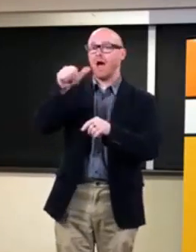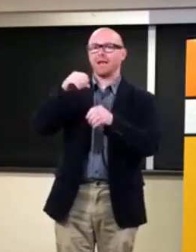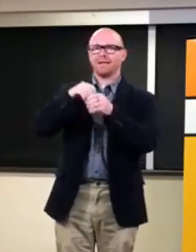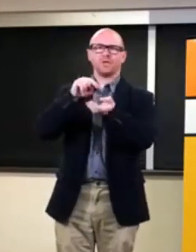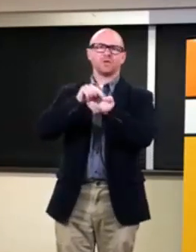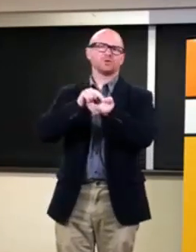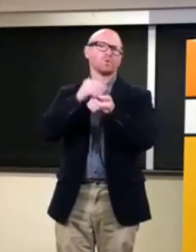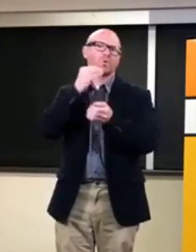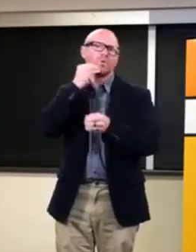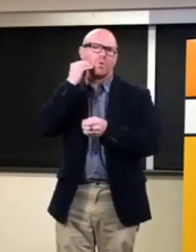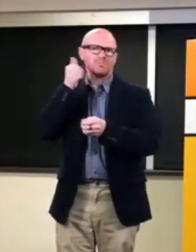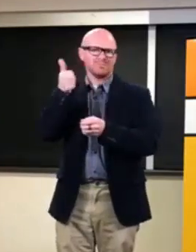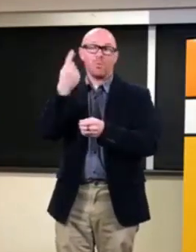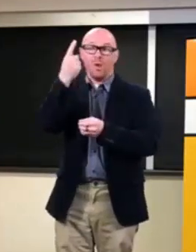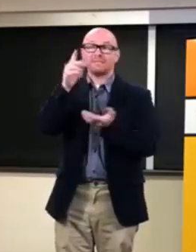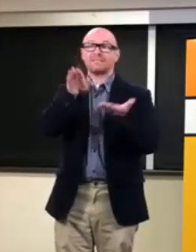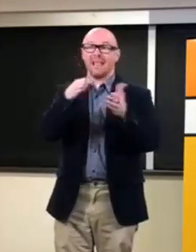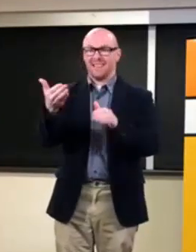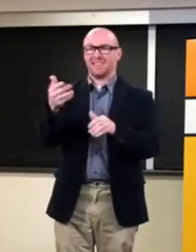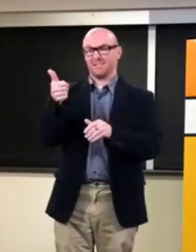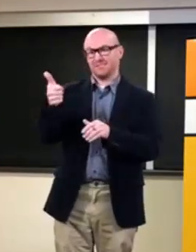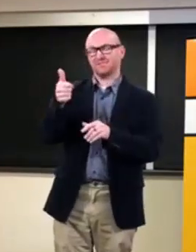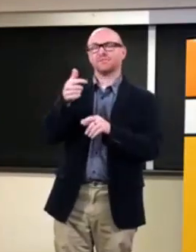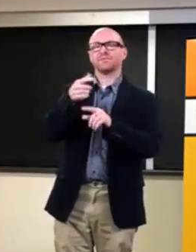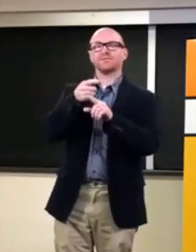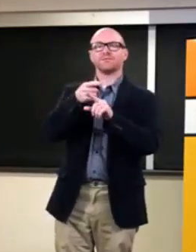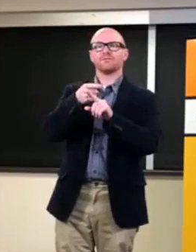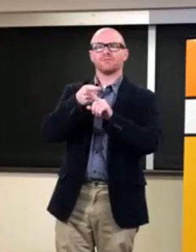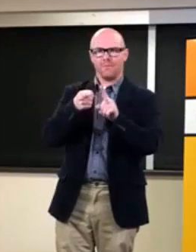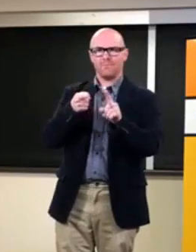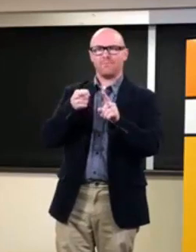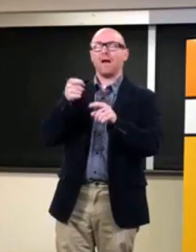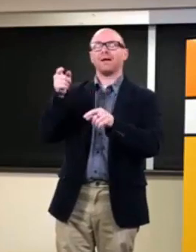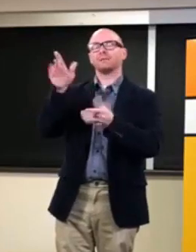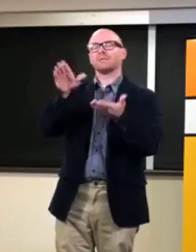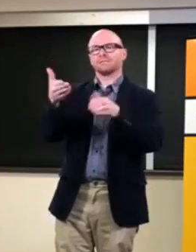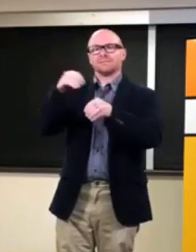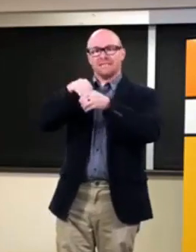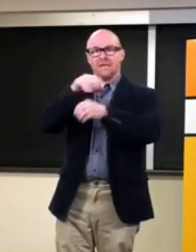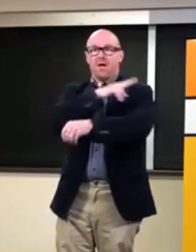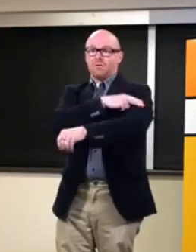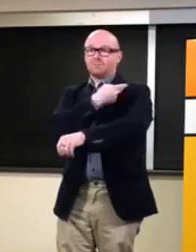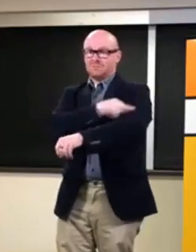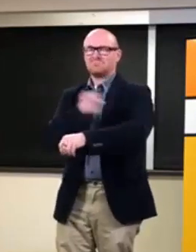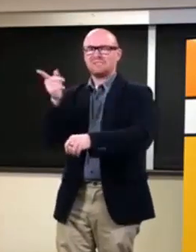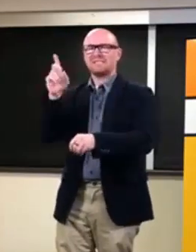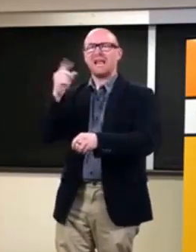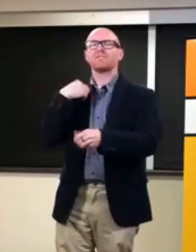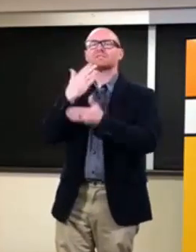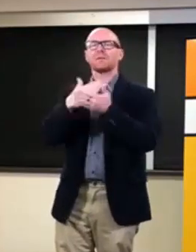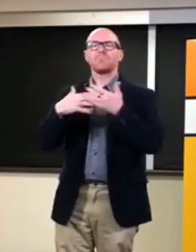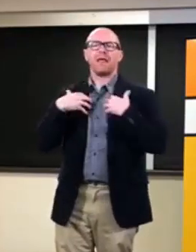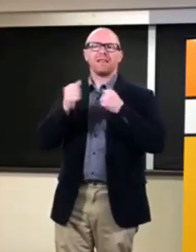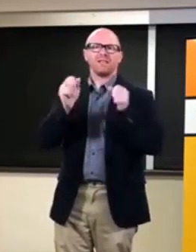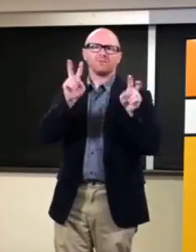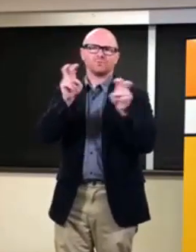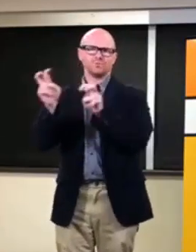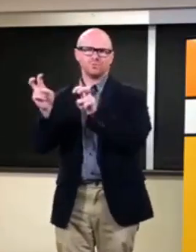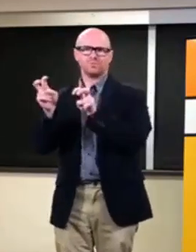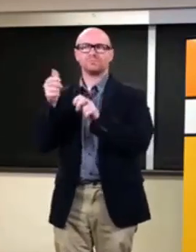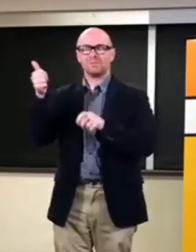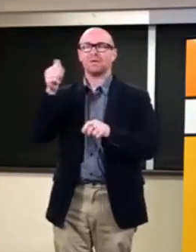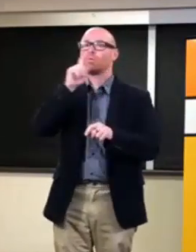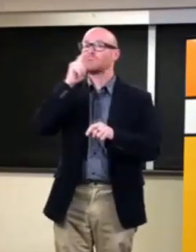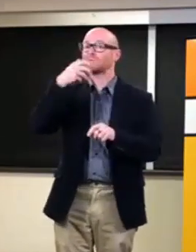facility? Sure. So the one death we're reporting today passed away in a hospital and did have underlying medical conditions. He is an